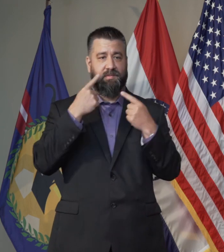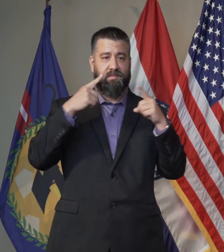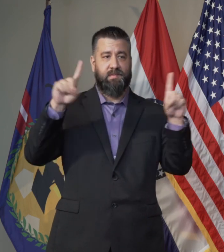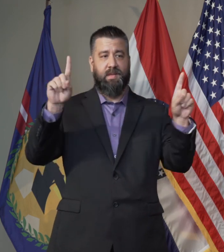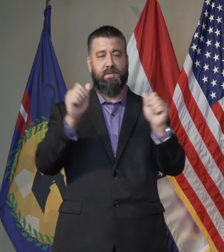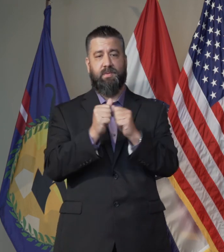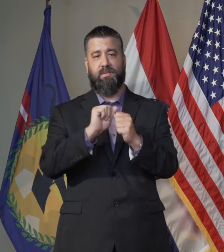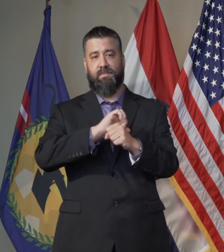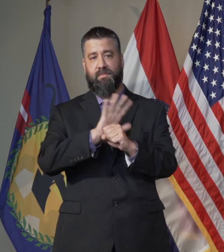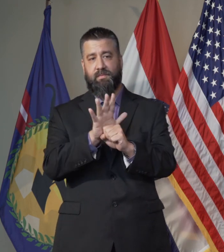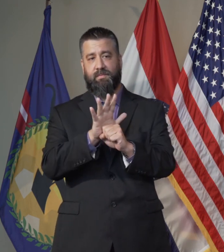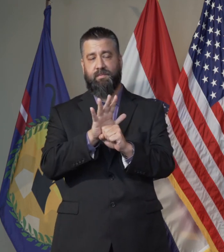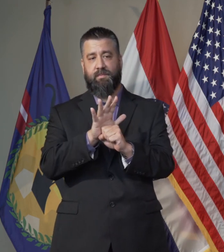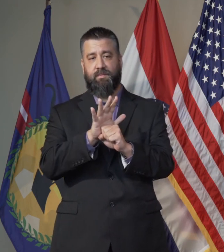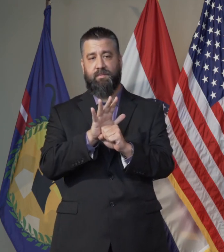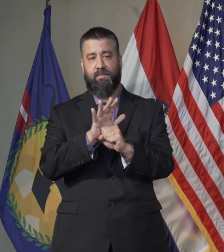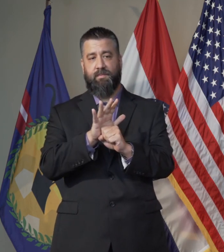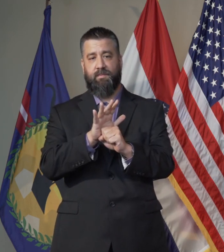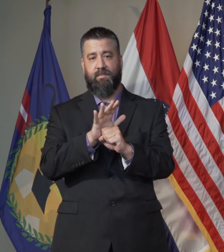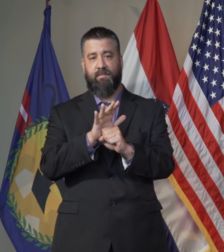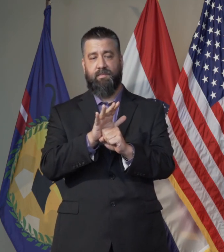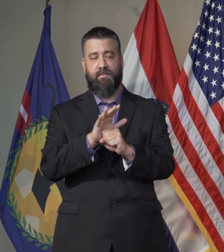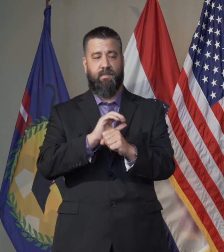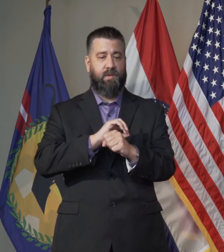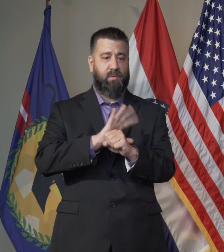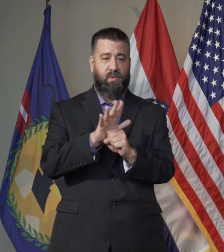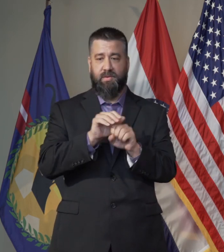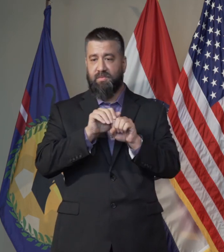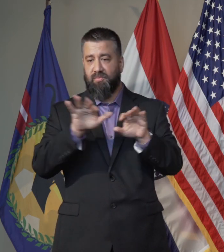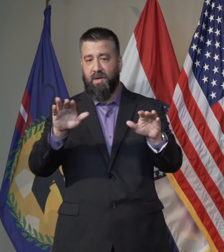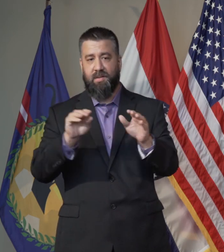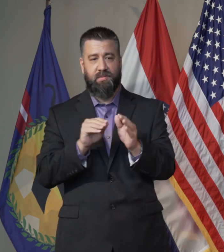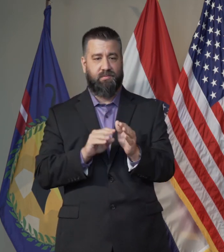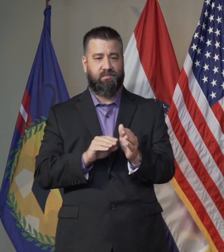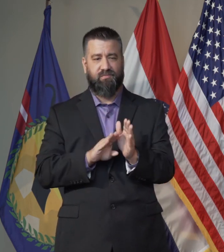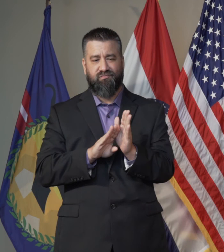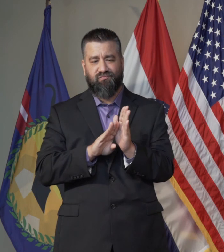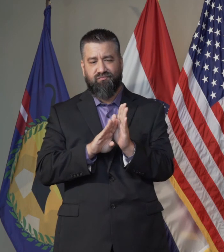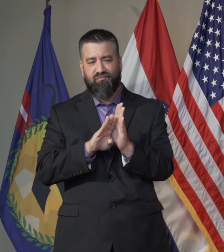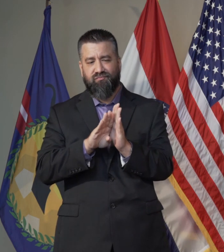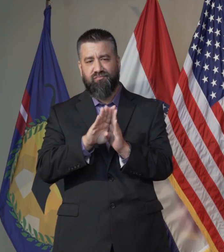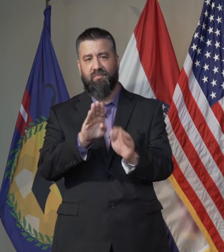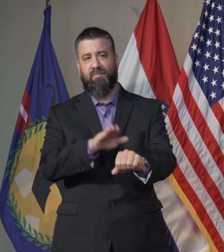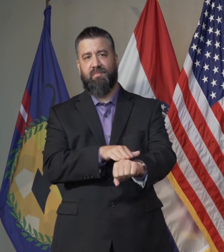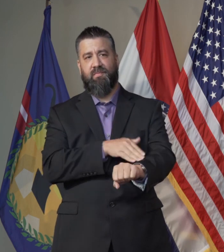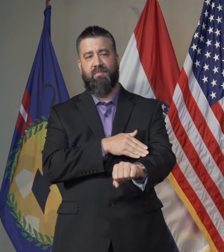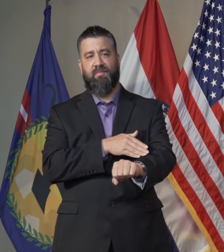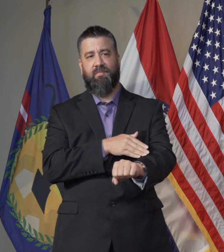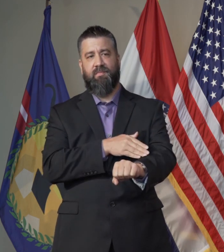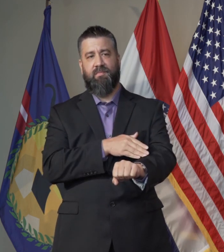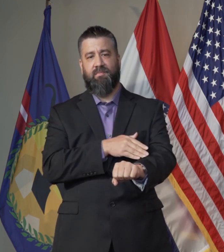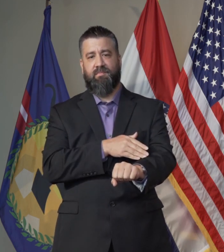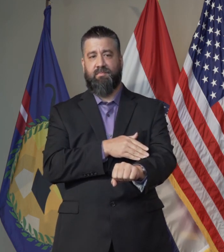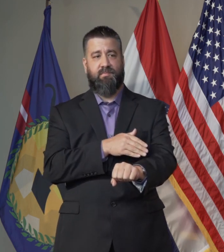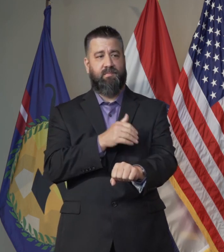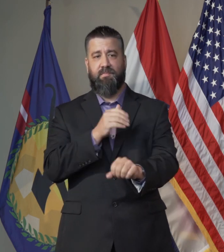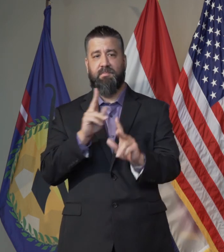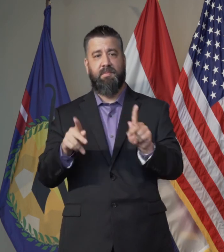the slow growth of the virus in our community compared to the rest of the country, they weren't being